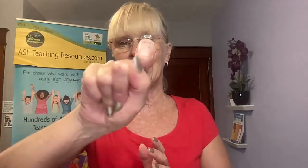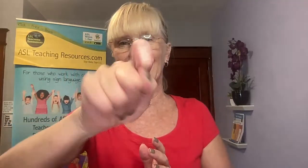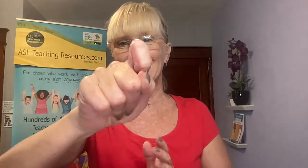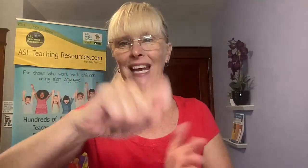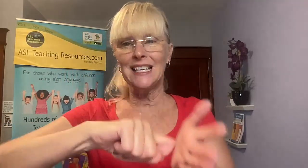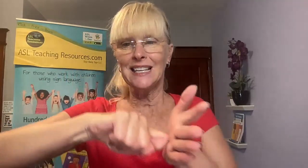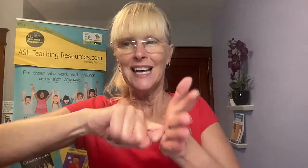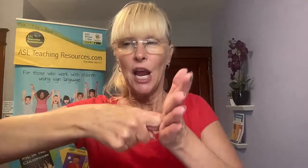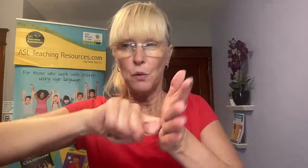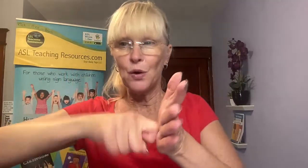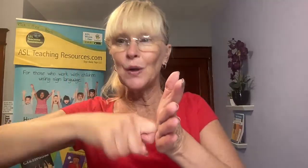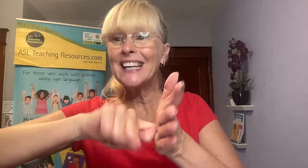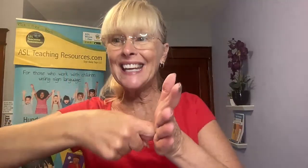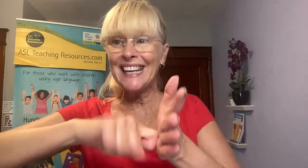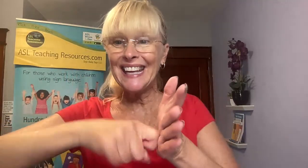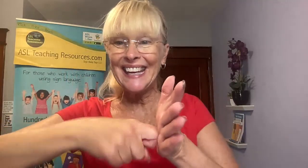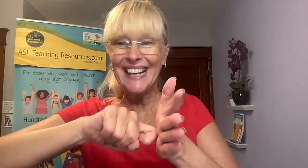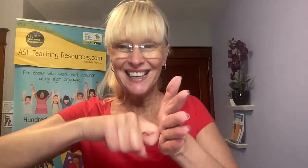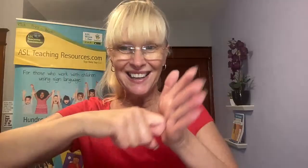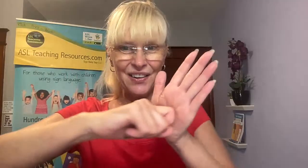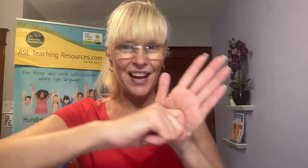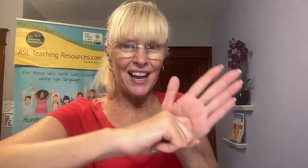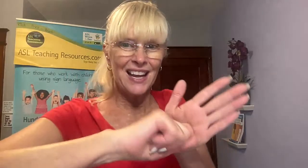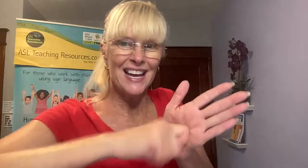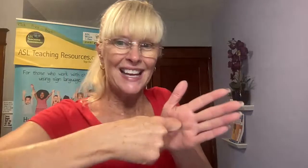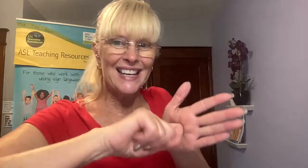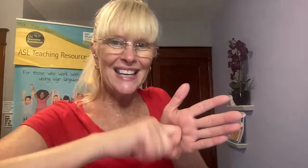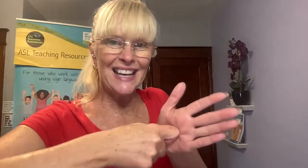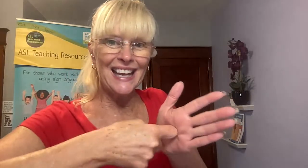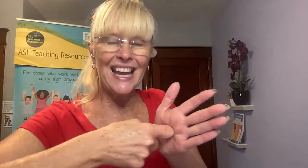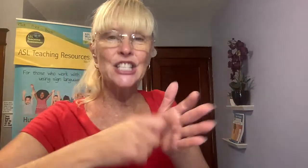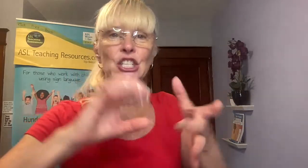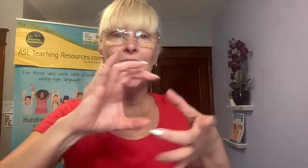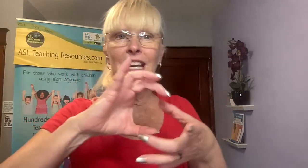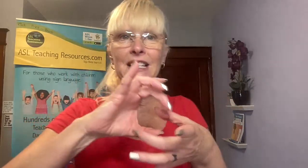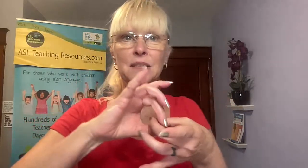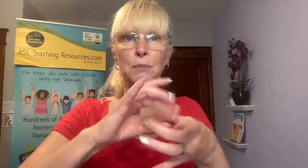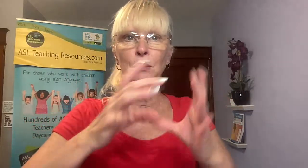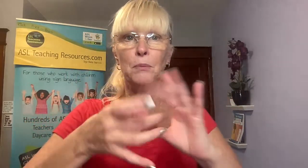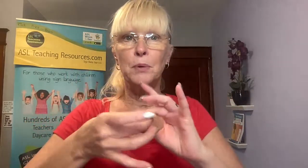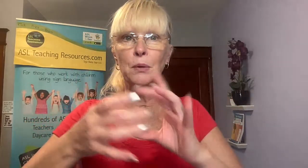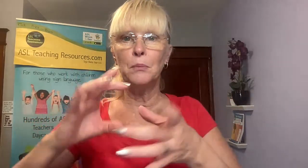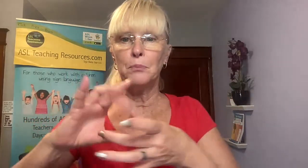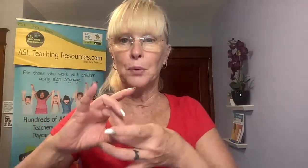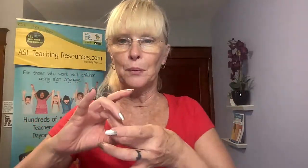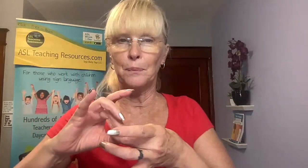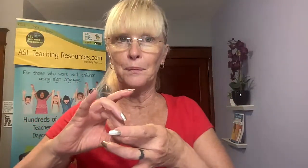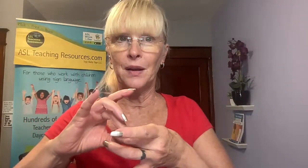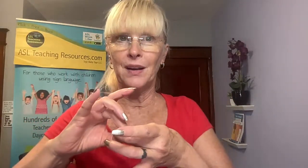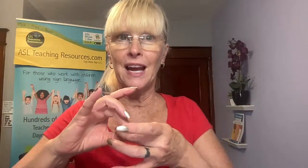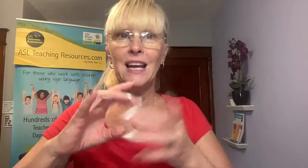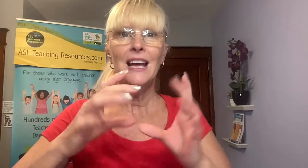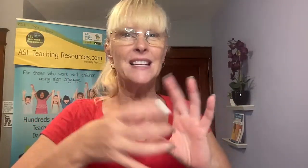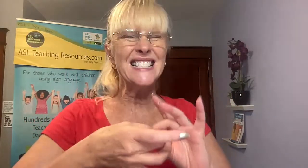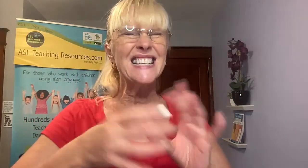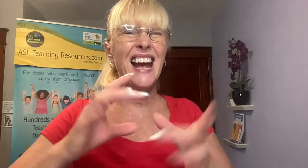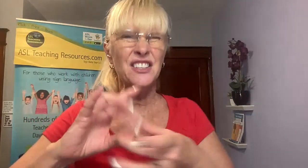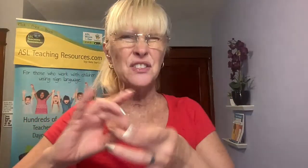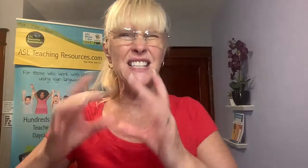X hand, and we're going key. Okay. Key, and chain is boom, boom, boom. Okay. This is the actual sign